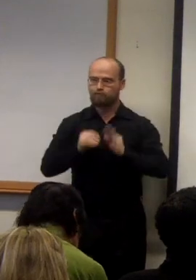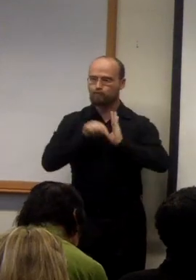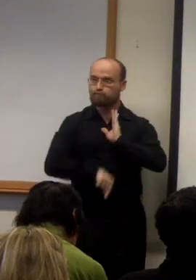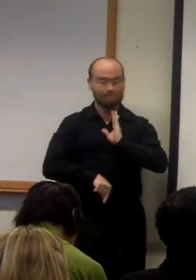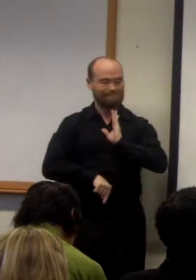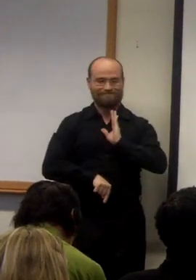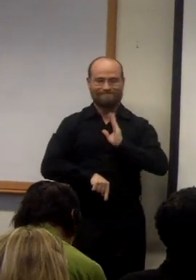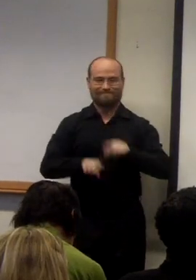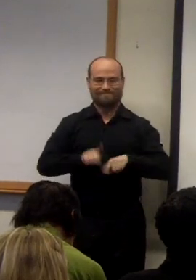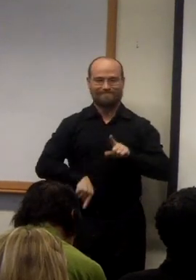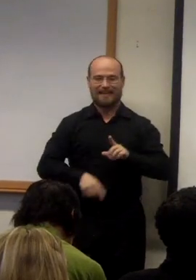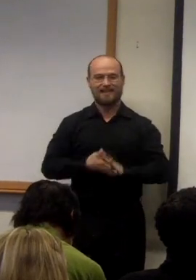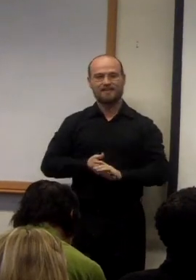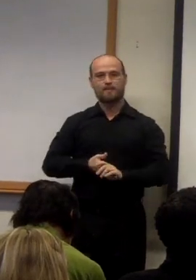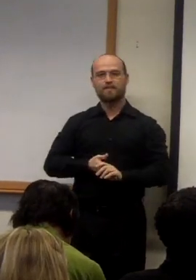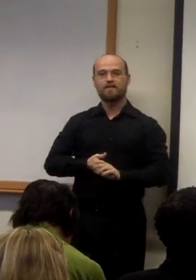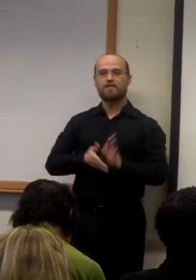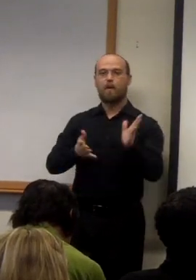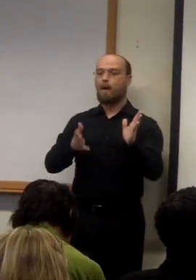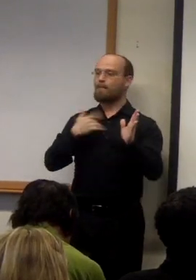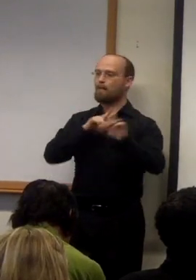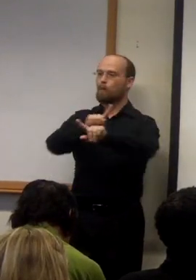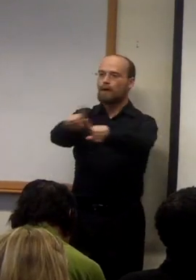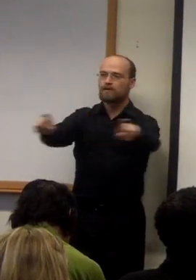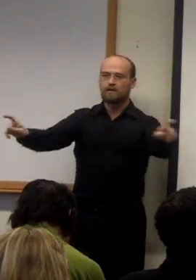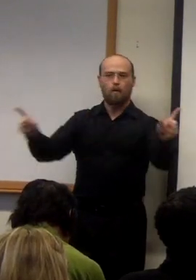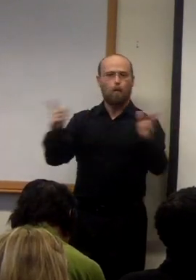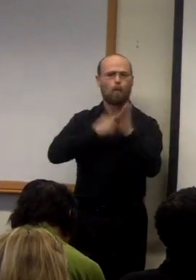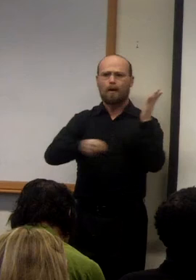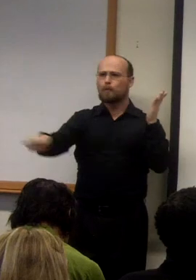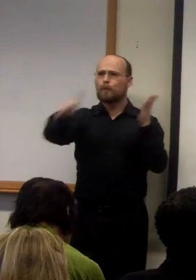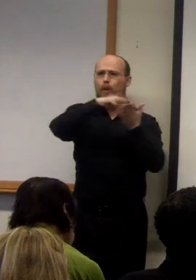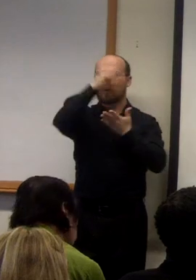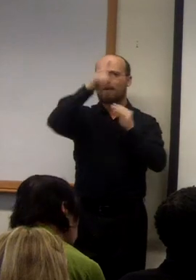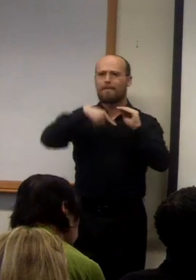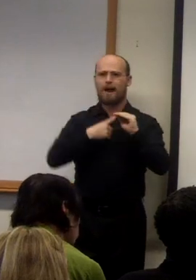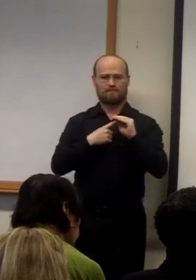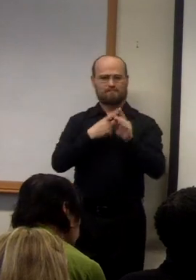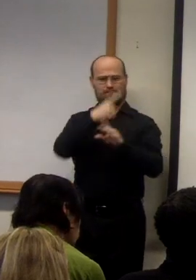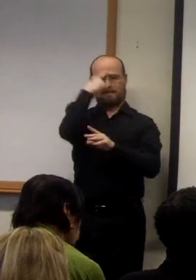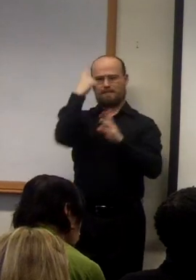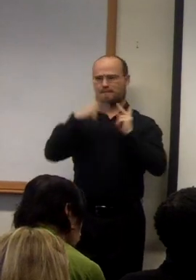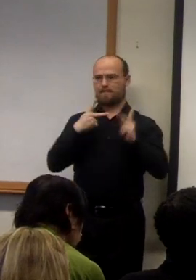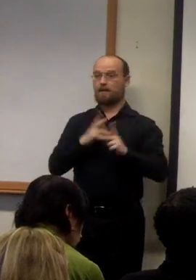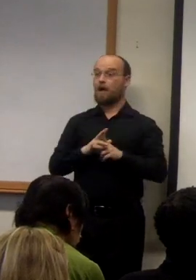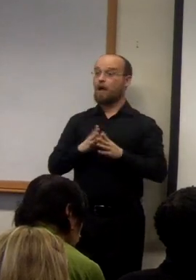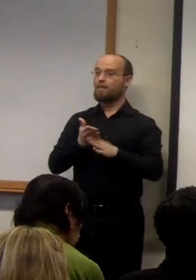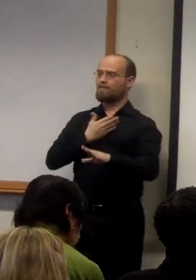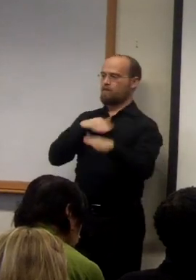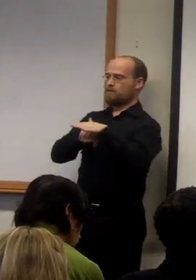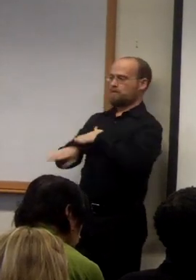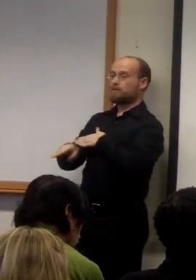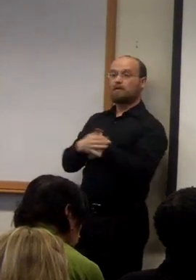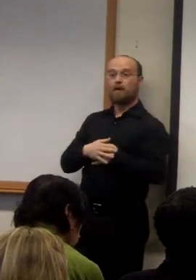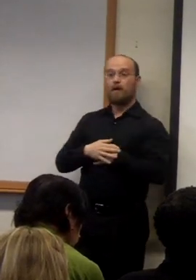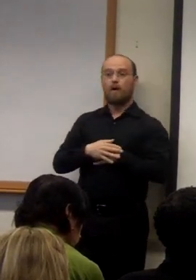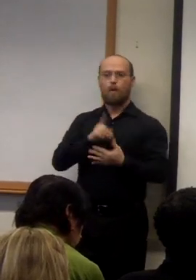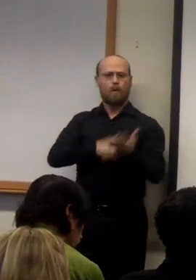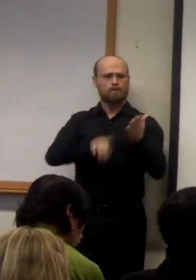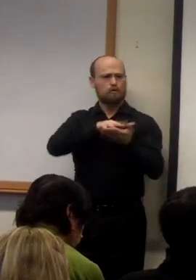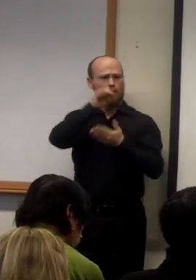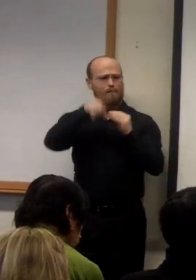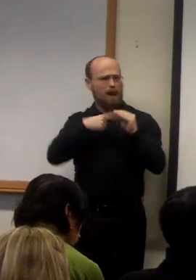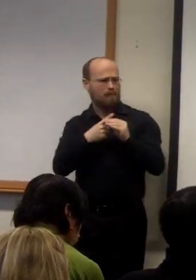about Black people today, outside of what I've told you? Before you came into here, what did you learn about Black people today? What did you learn about Black people